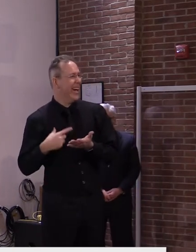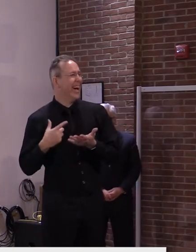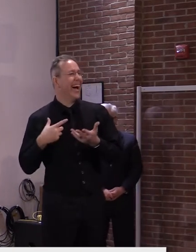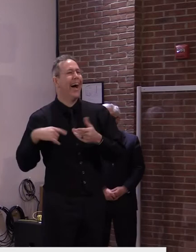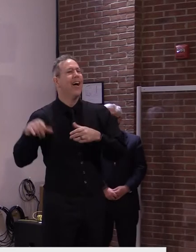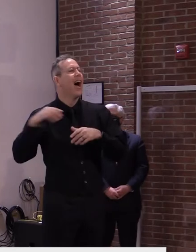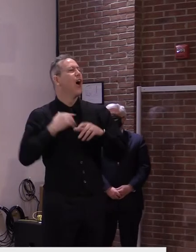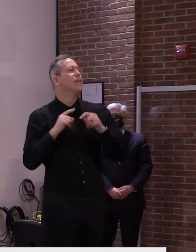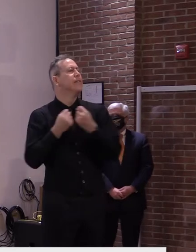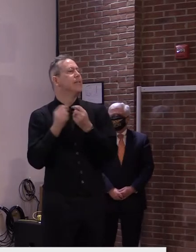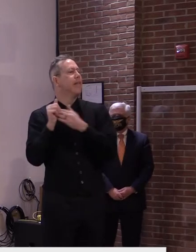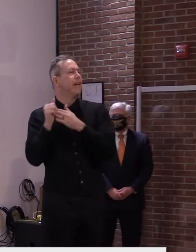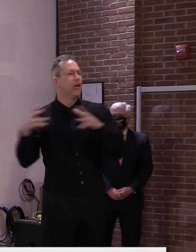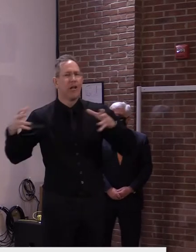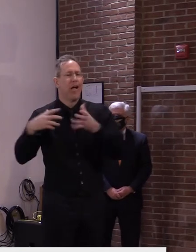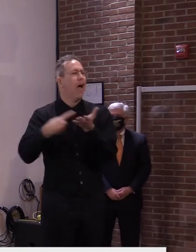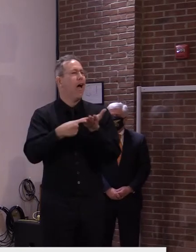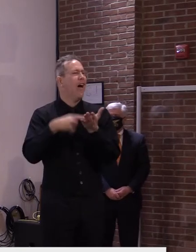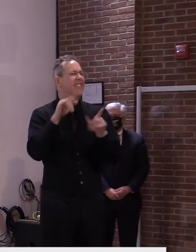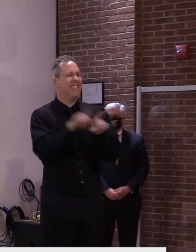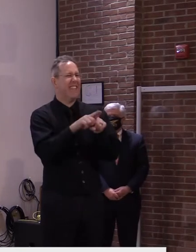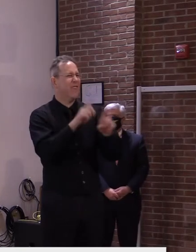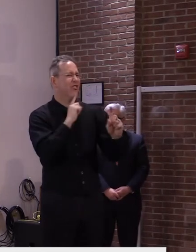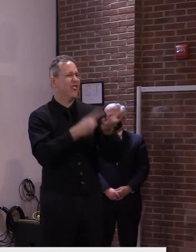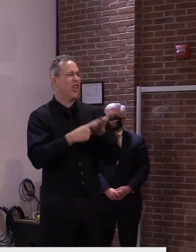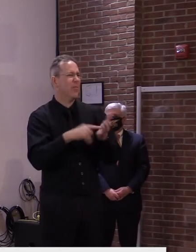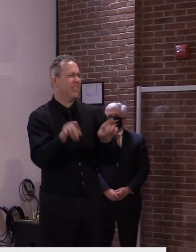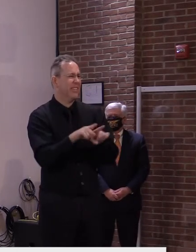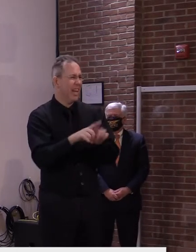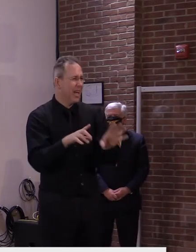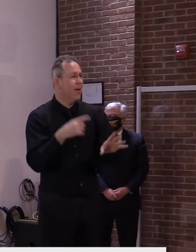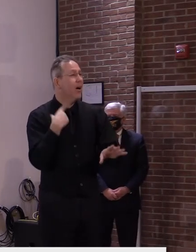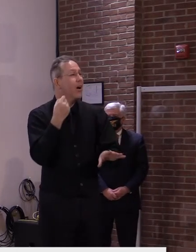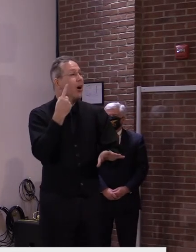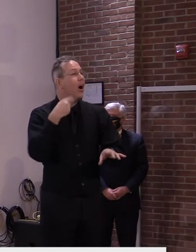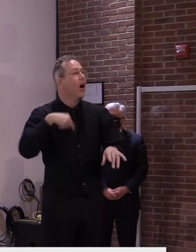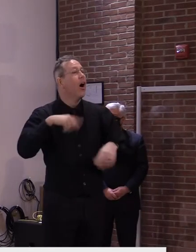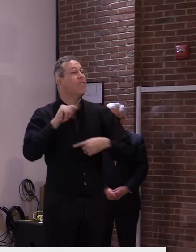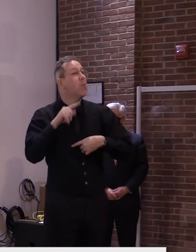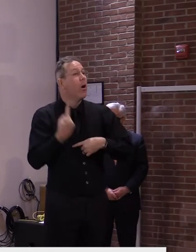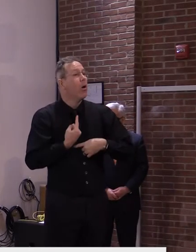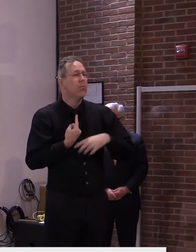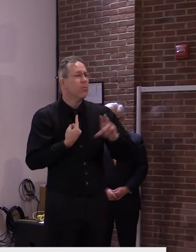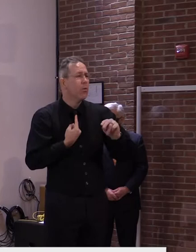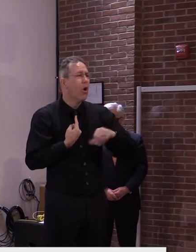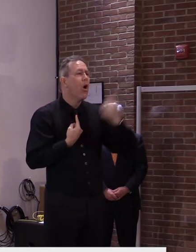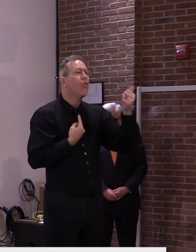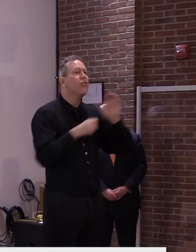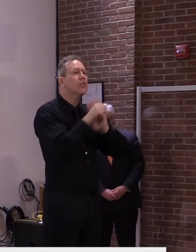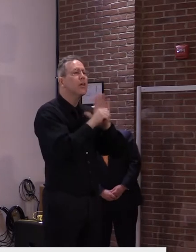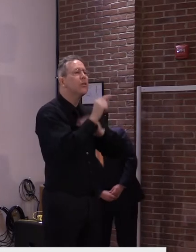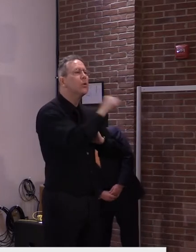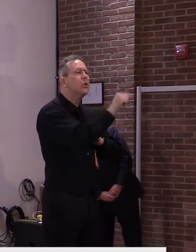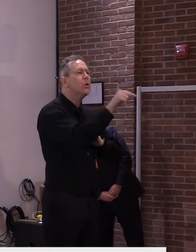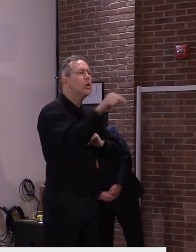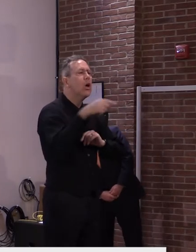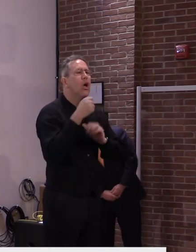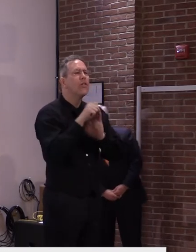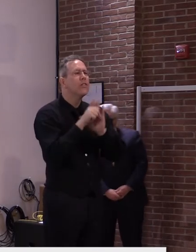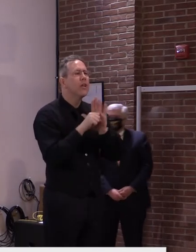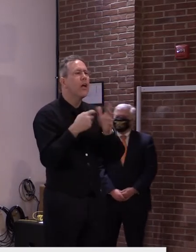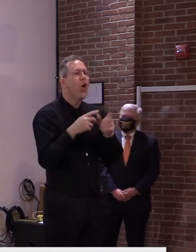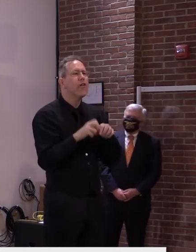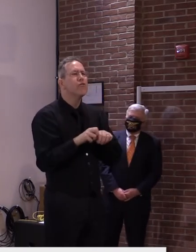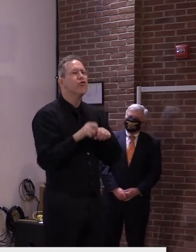There are a few states that are already trying to be a little bit ahead of the science, to be honest, and say